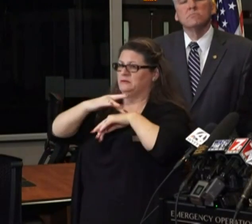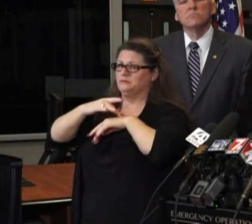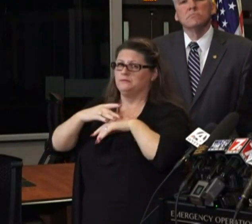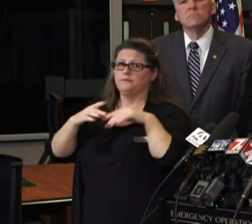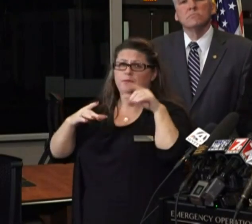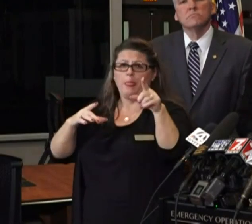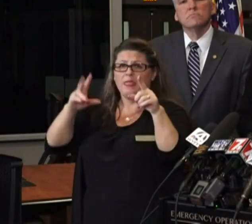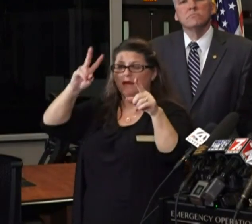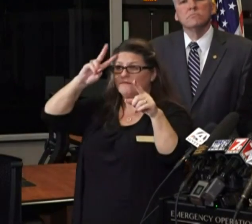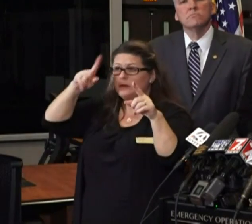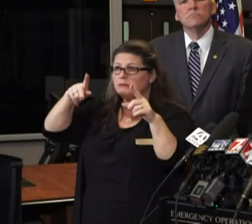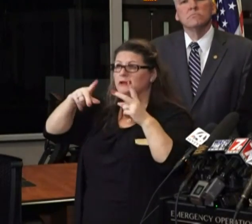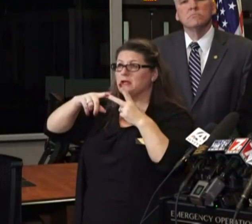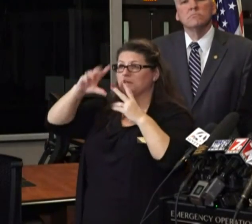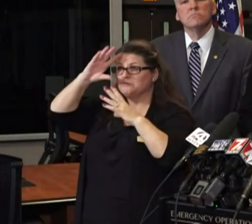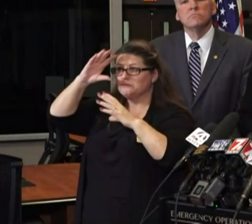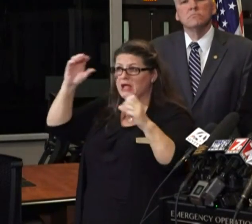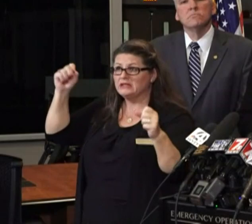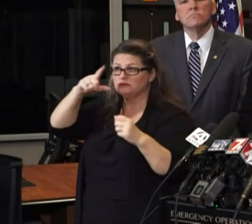President